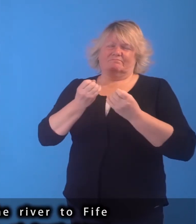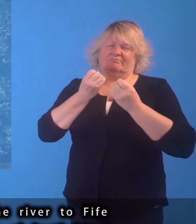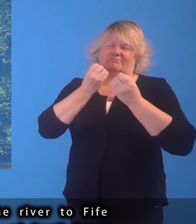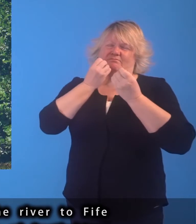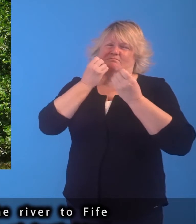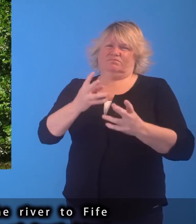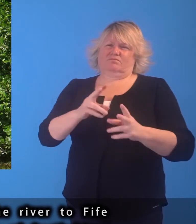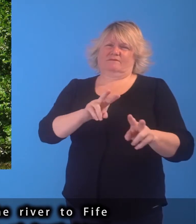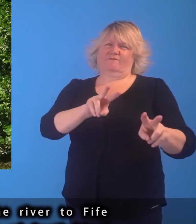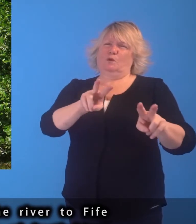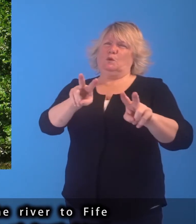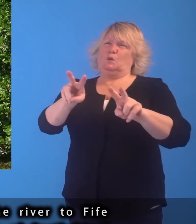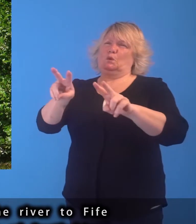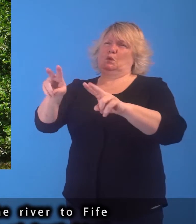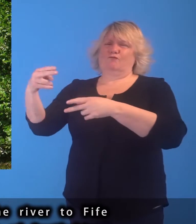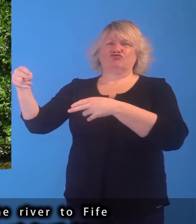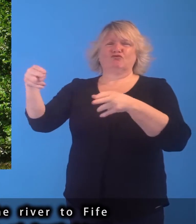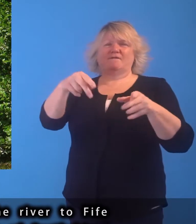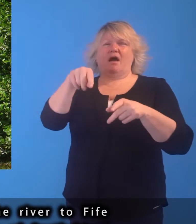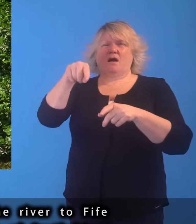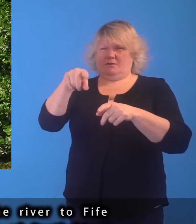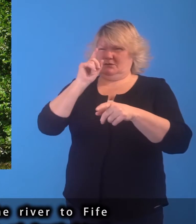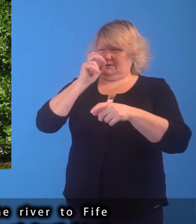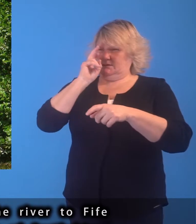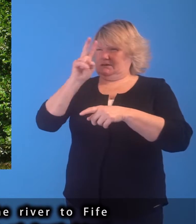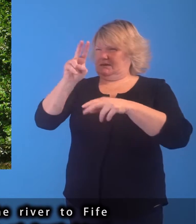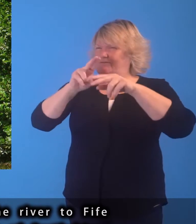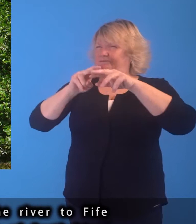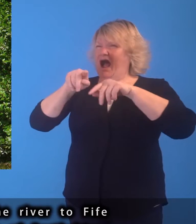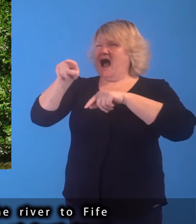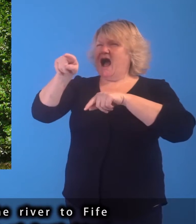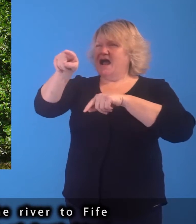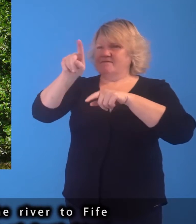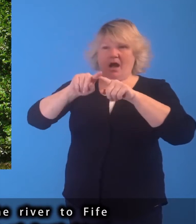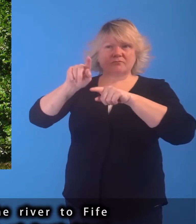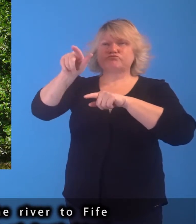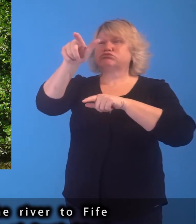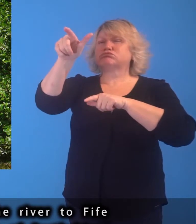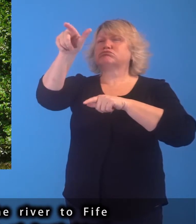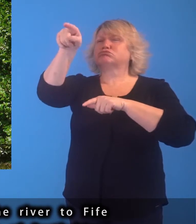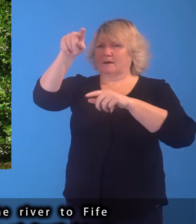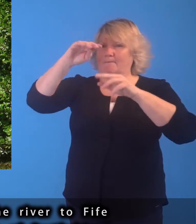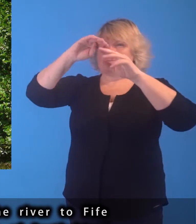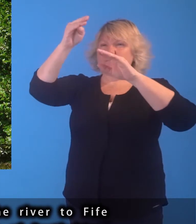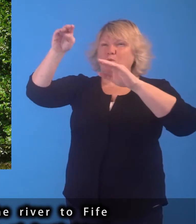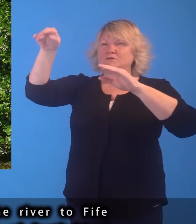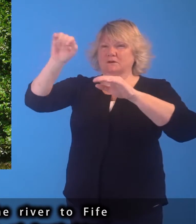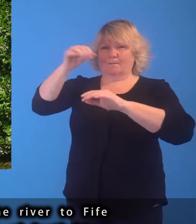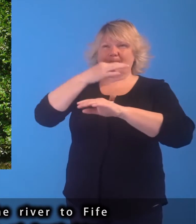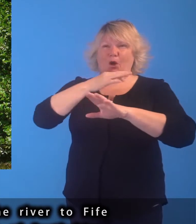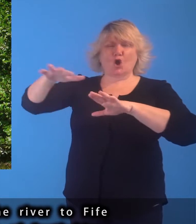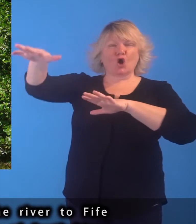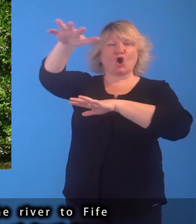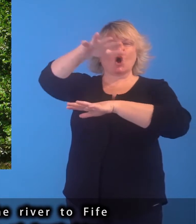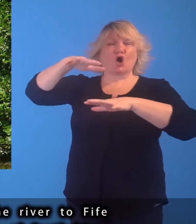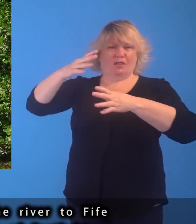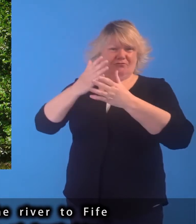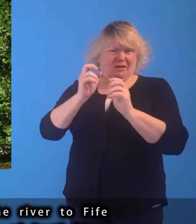It commands a notable view across the river to Fife and beyond, as far as the mountains